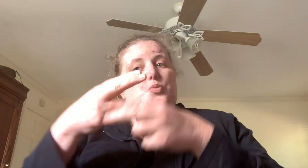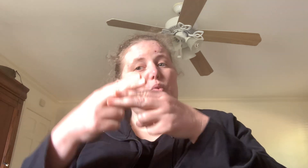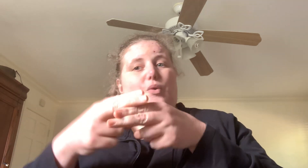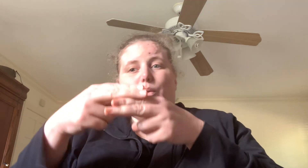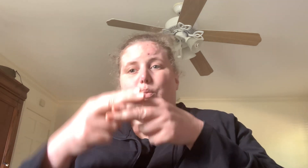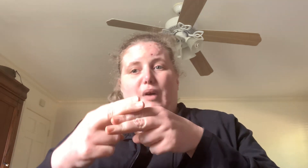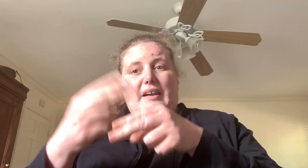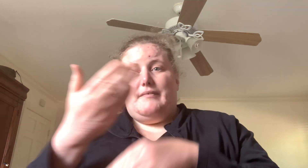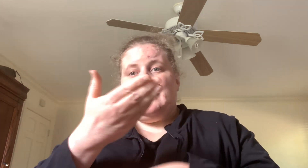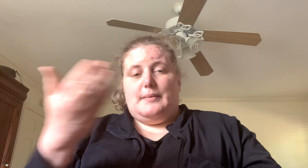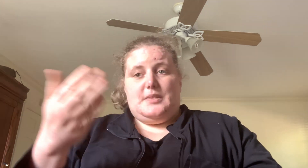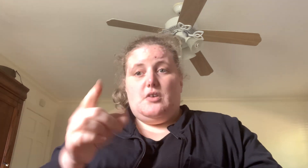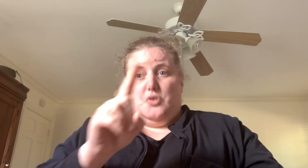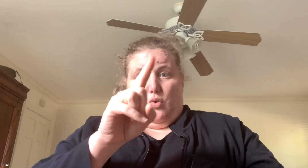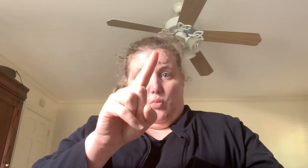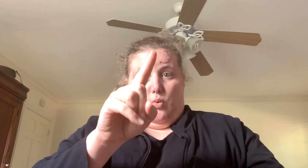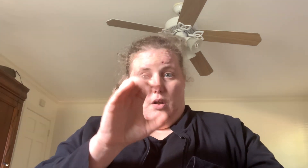101 by